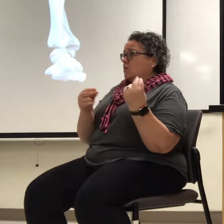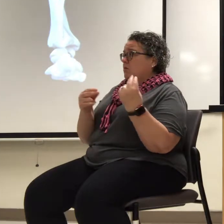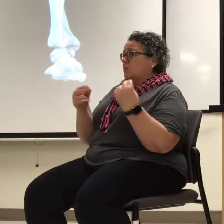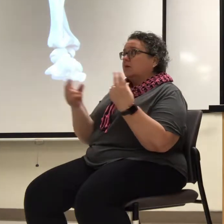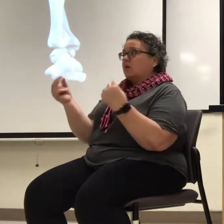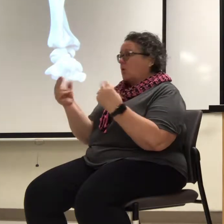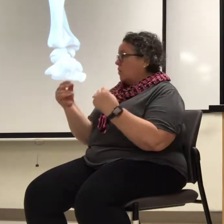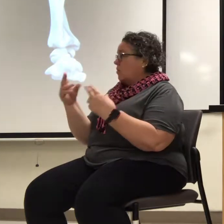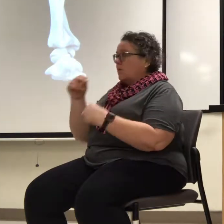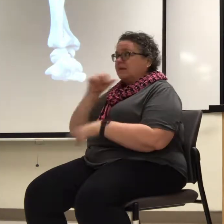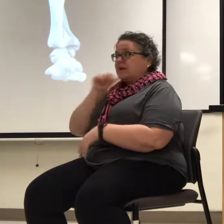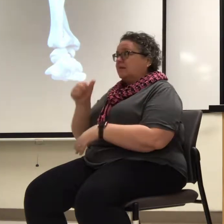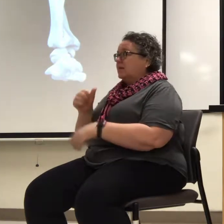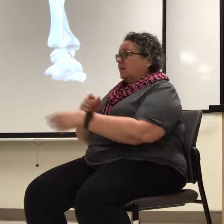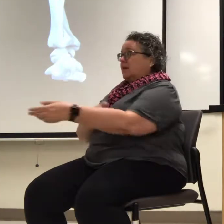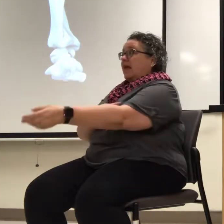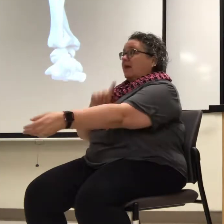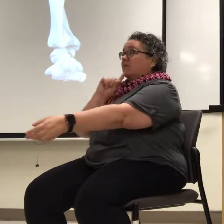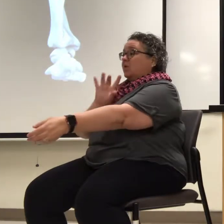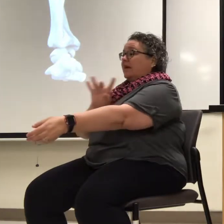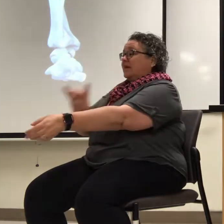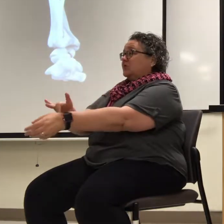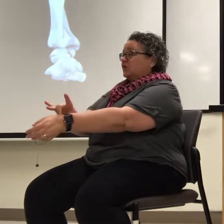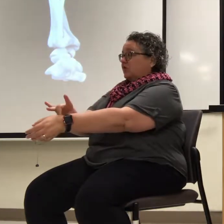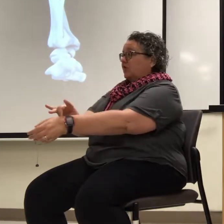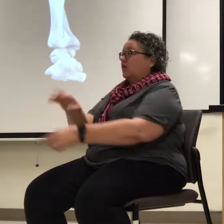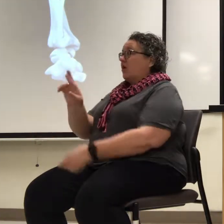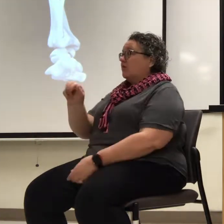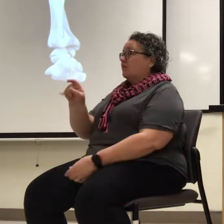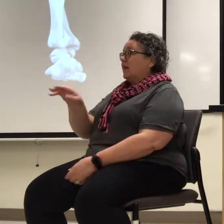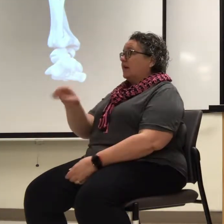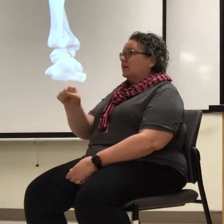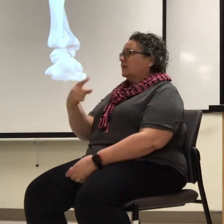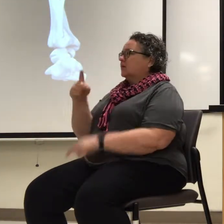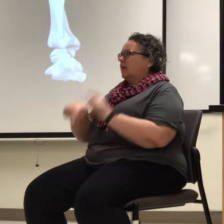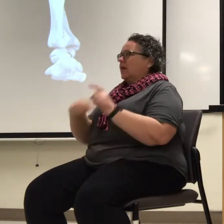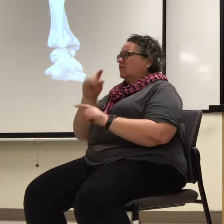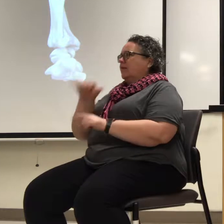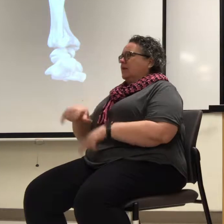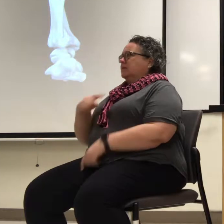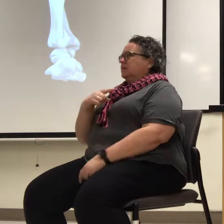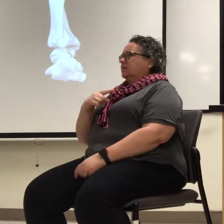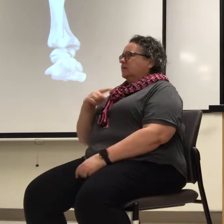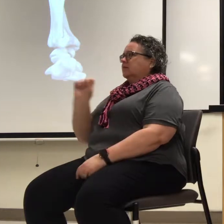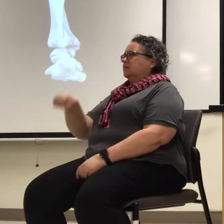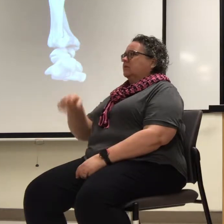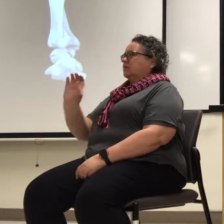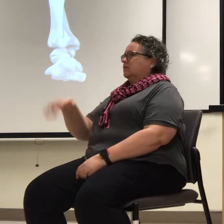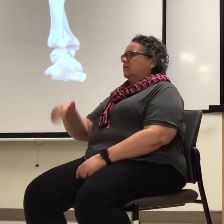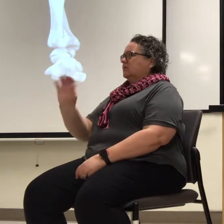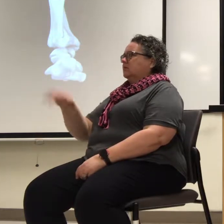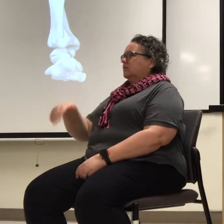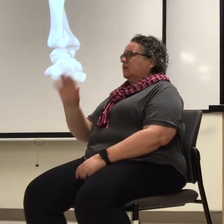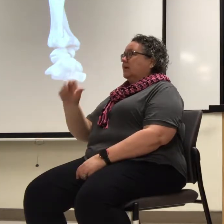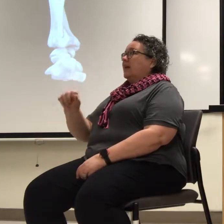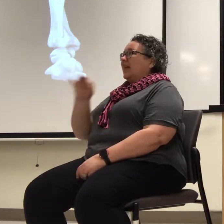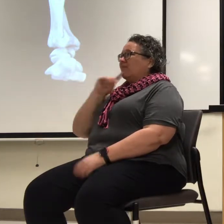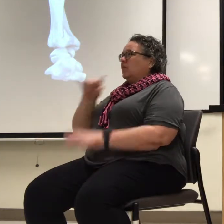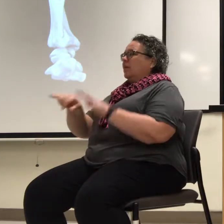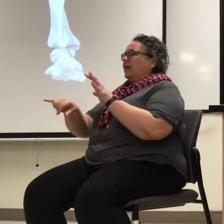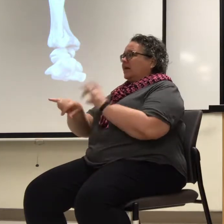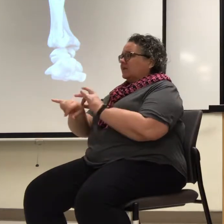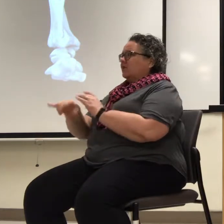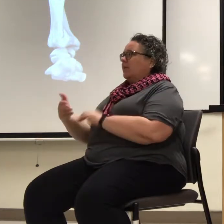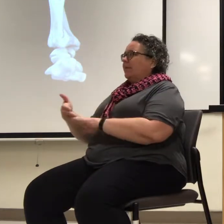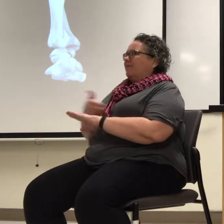No, it doesn't. If you insert on the radius, you can't do this. You can't move the wrist if you insert